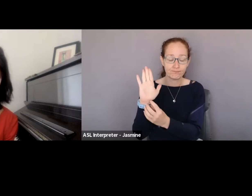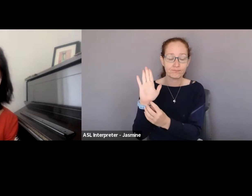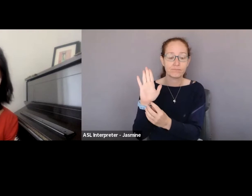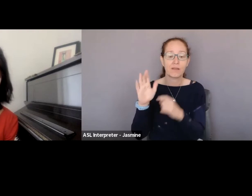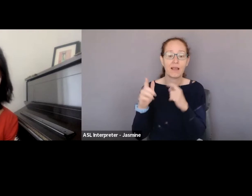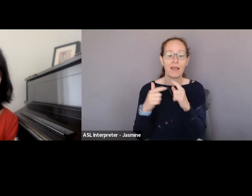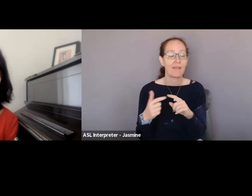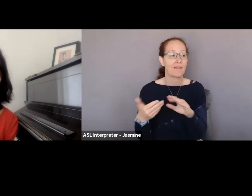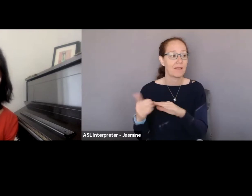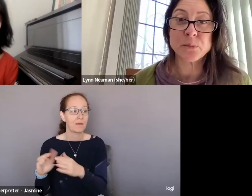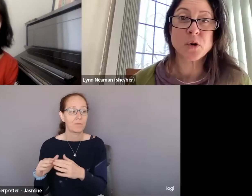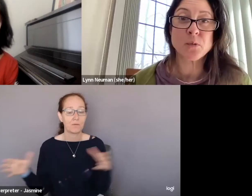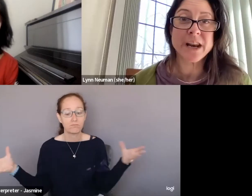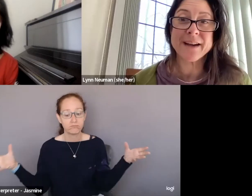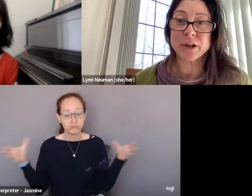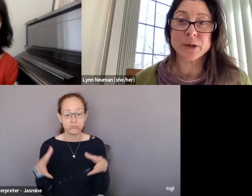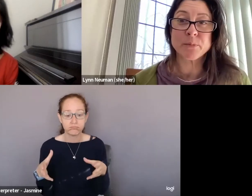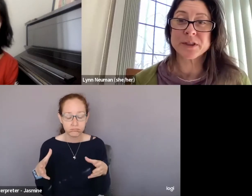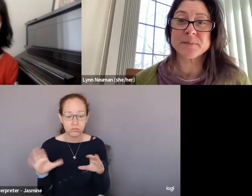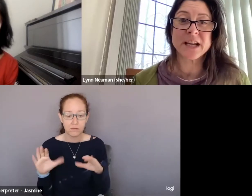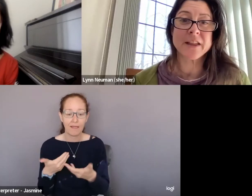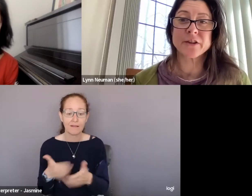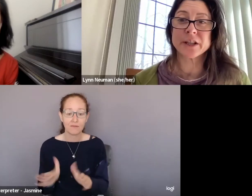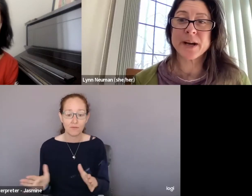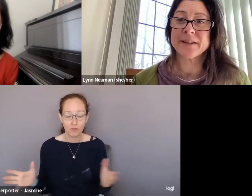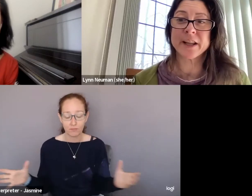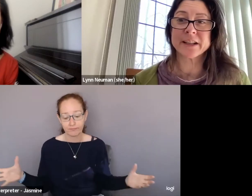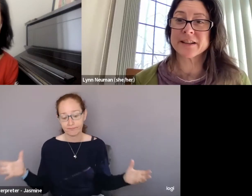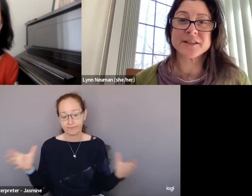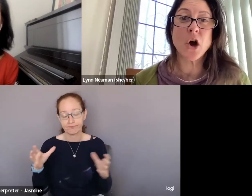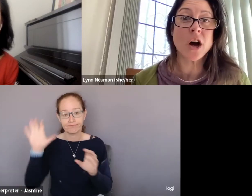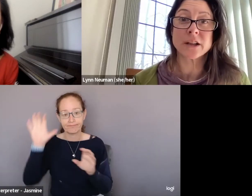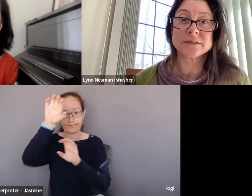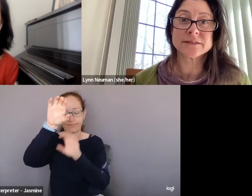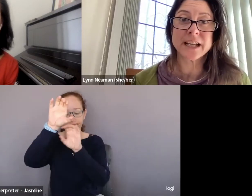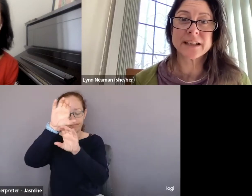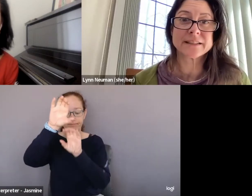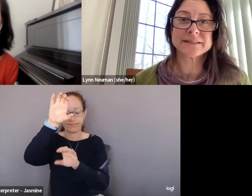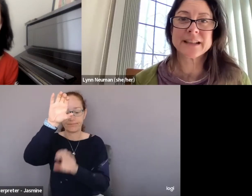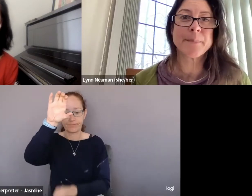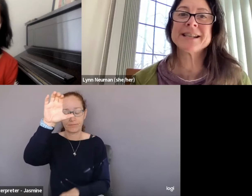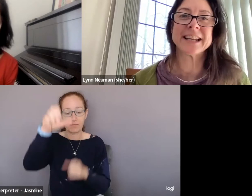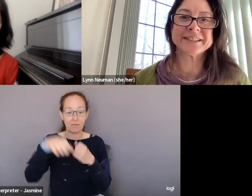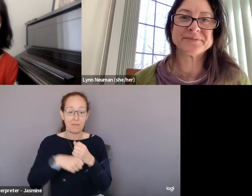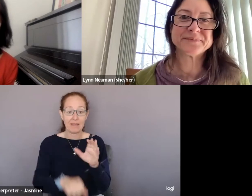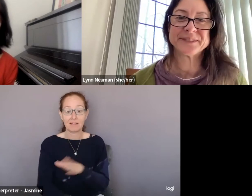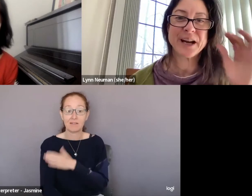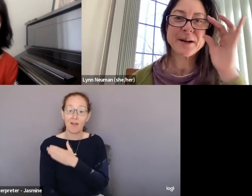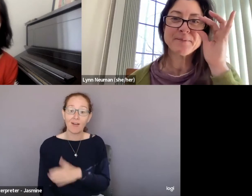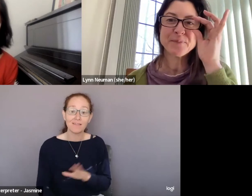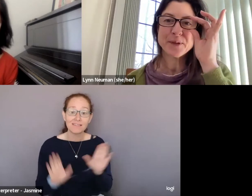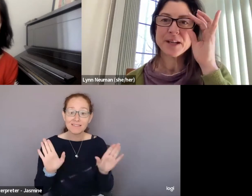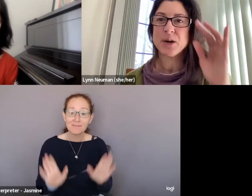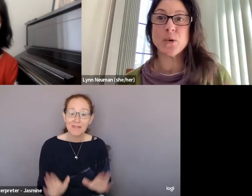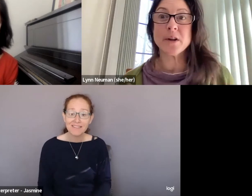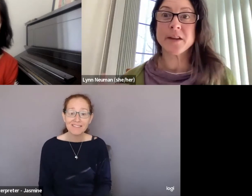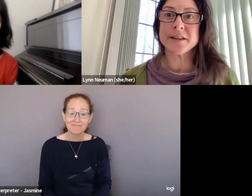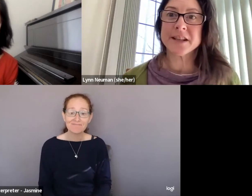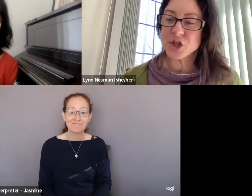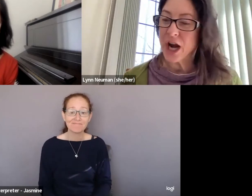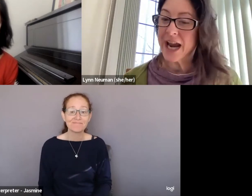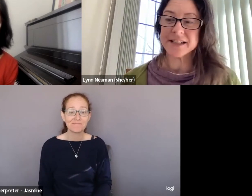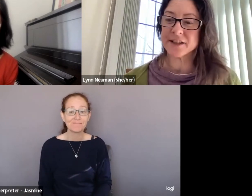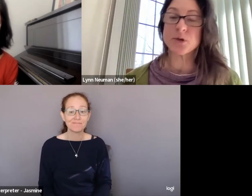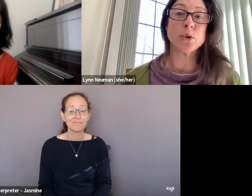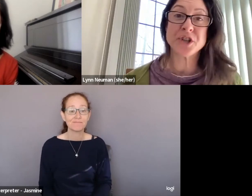community or classroom or whatever, you put them together and you have like a song, amazing, right? Or